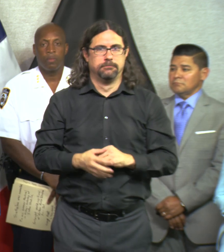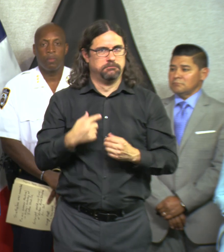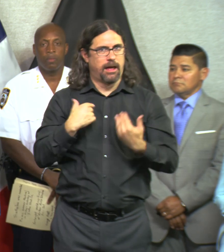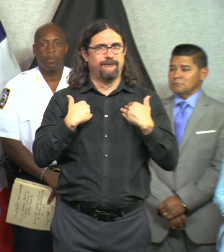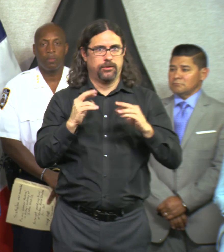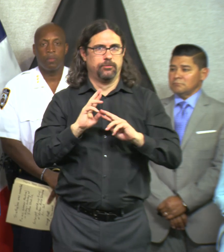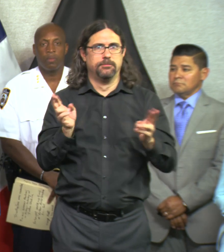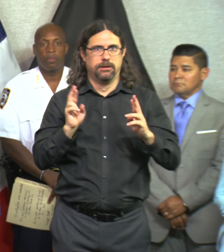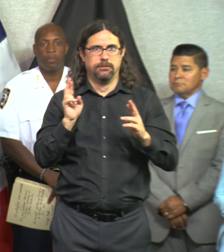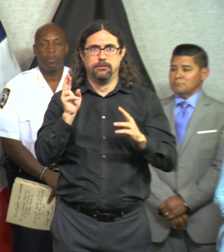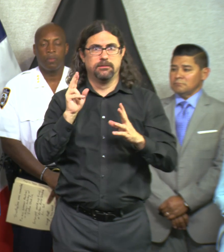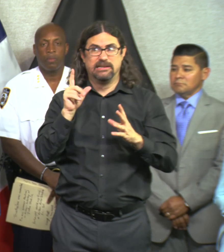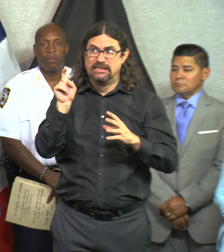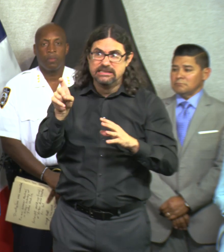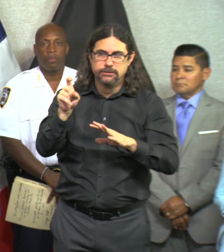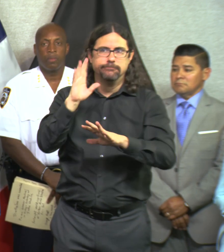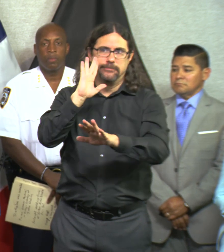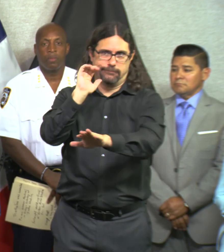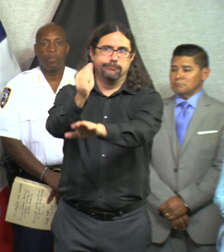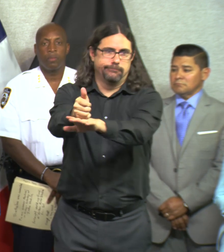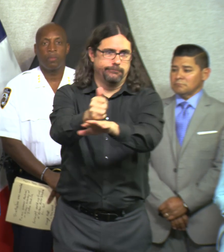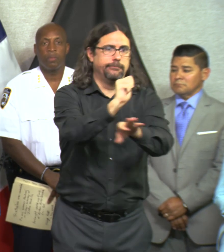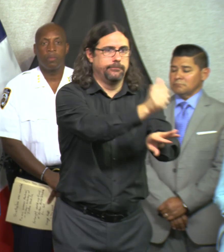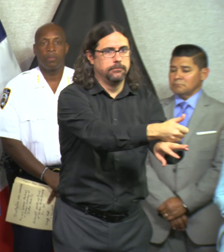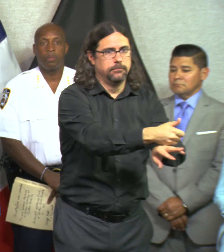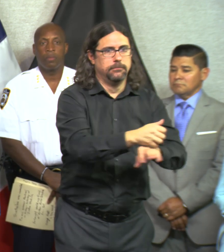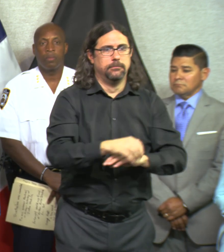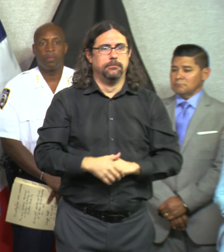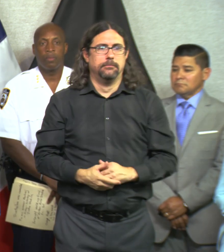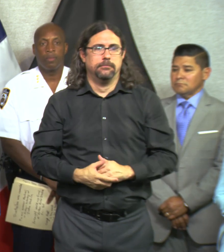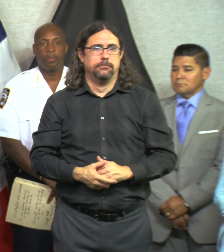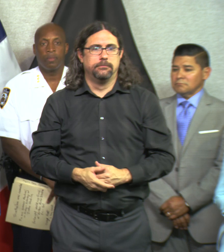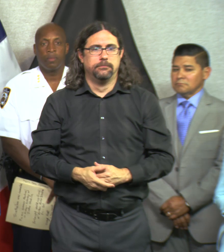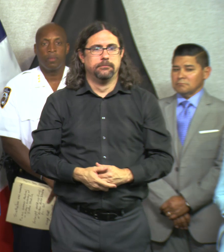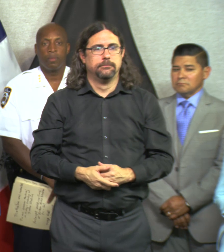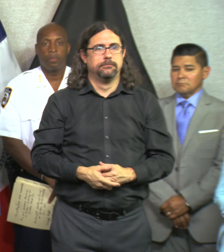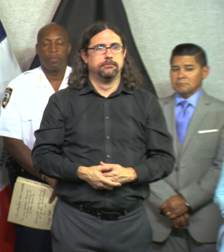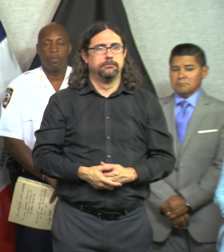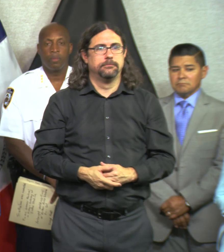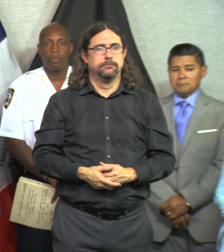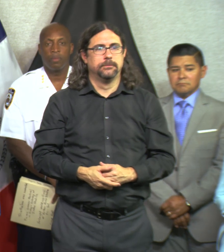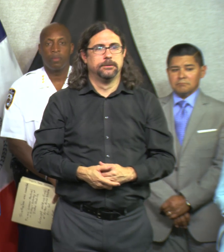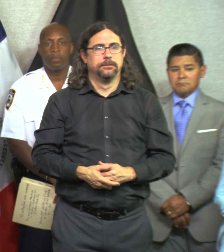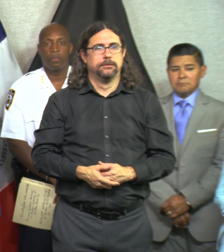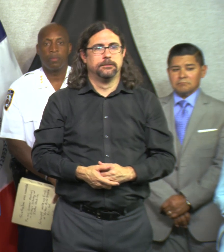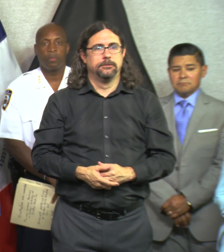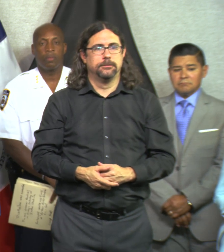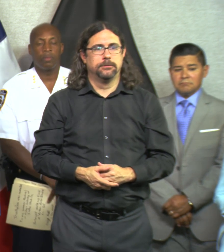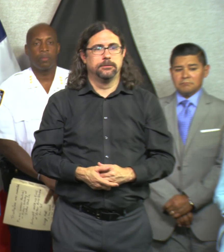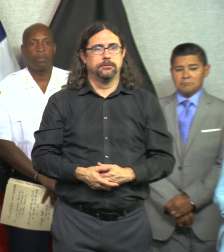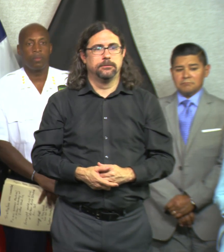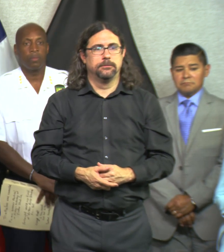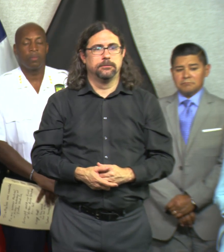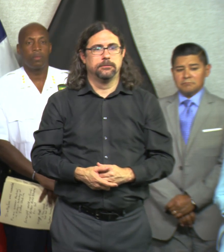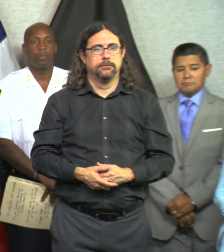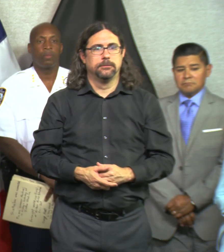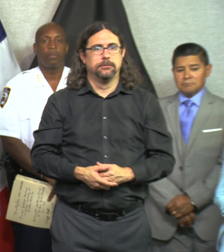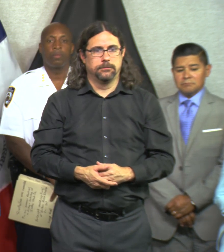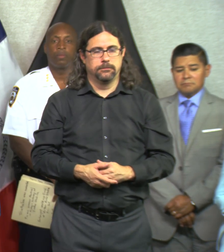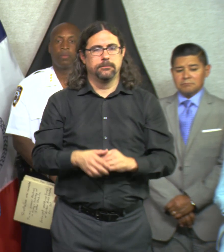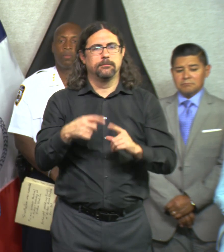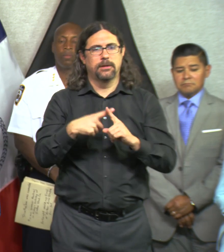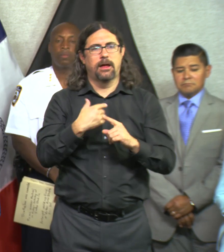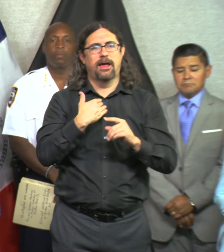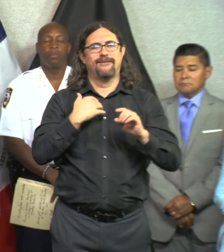our emergency generator contract so we can have additional generator capacity if we find the need to use it. We did issue an advance